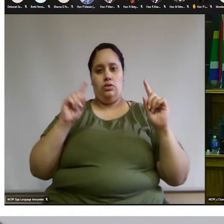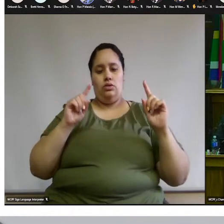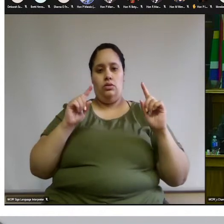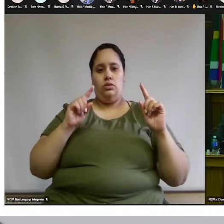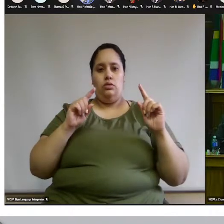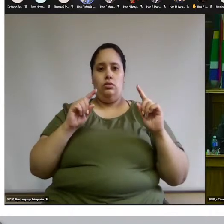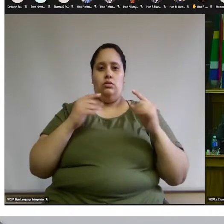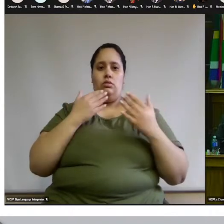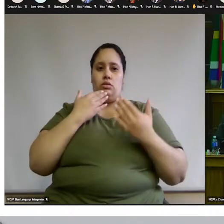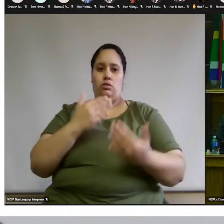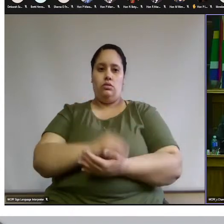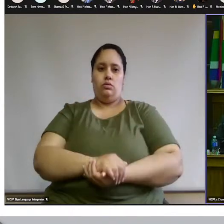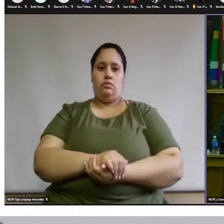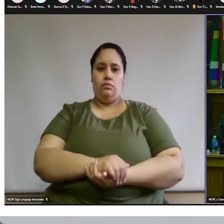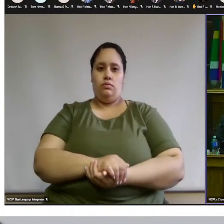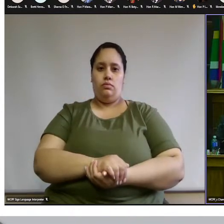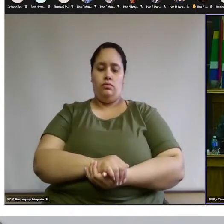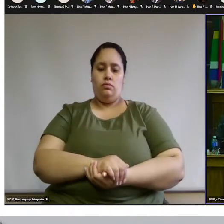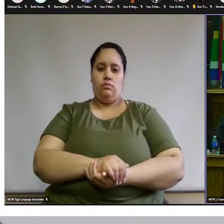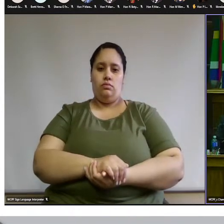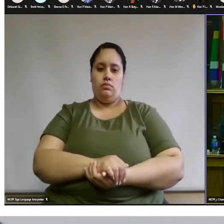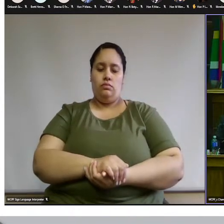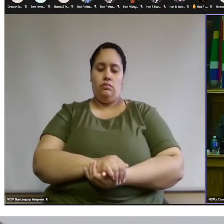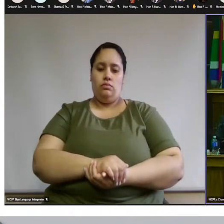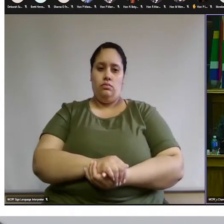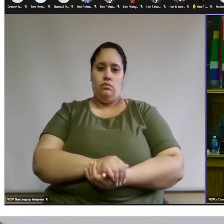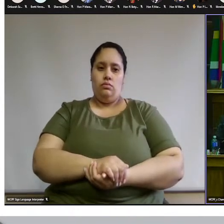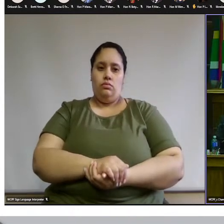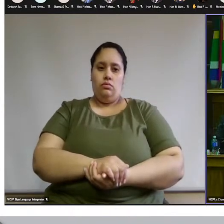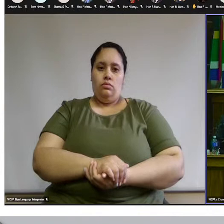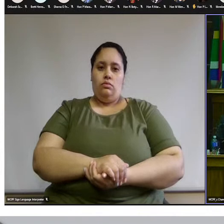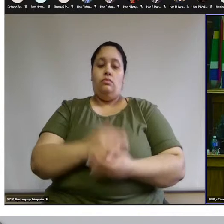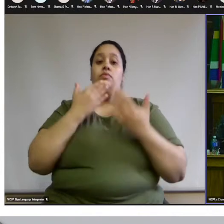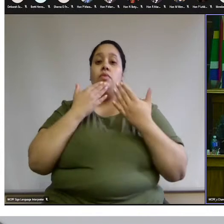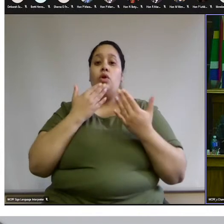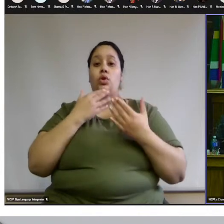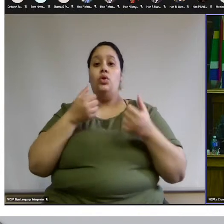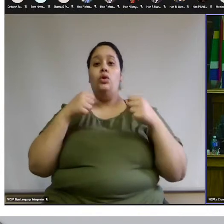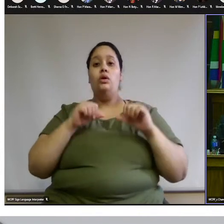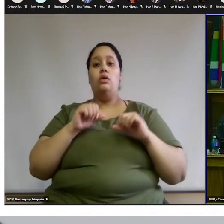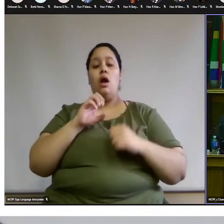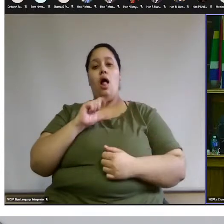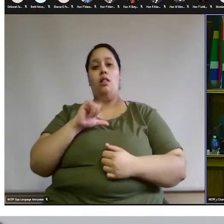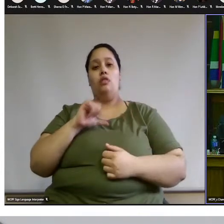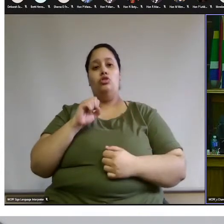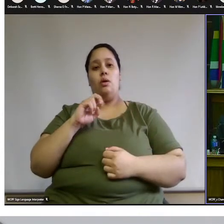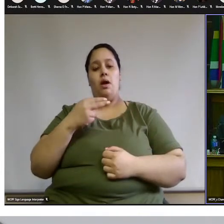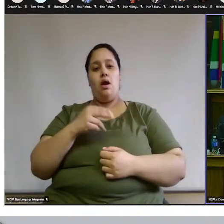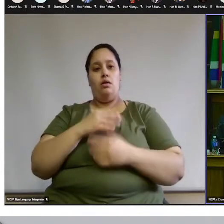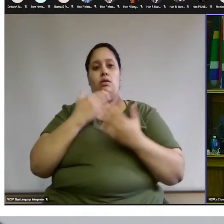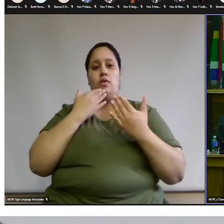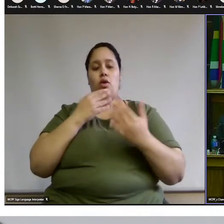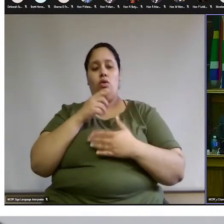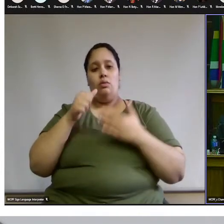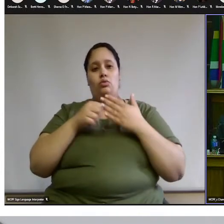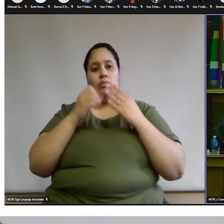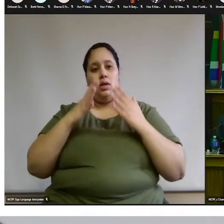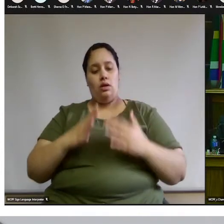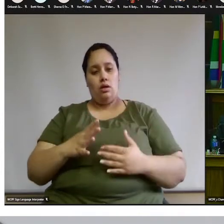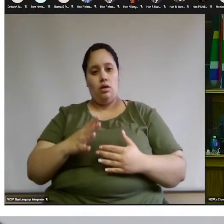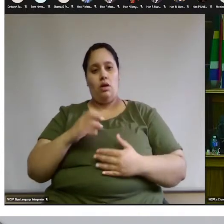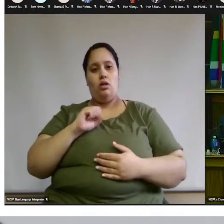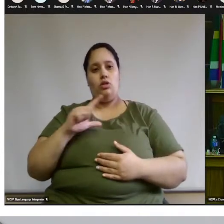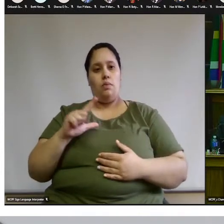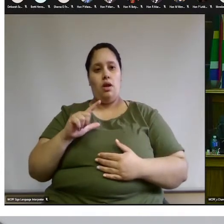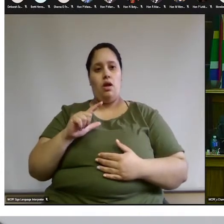declaration to make. Thank you very much, Honourable Member. I now recognise Old Jamar. Thank you, Deputy Speaker. Al Jamai